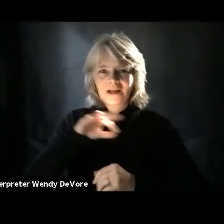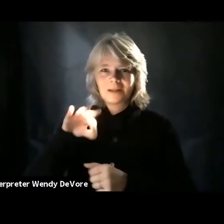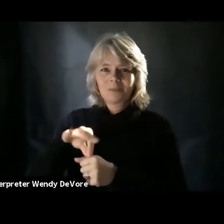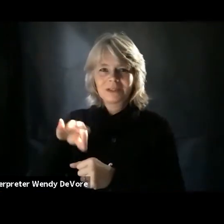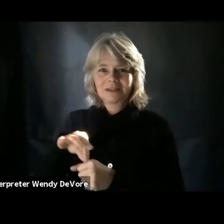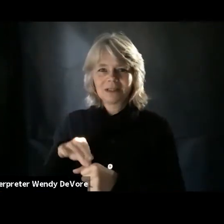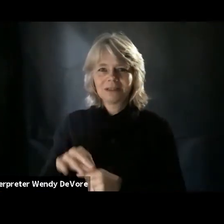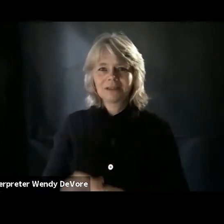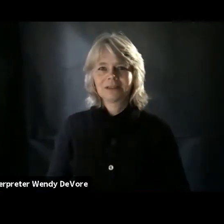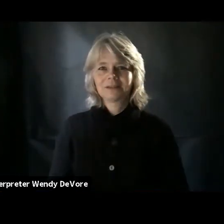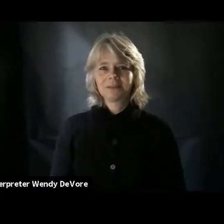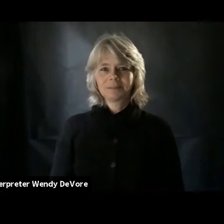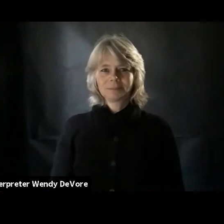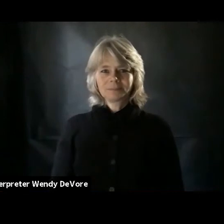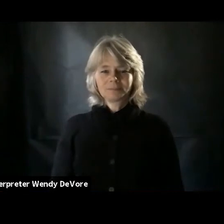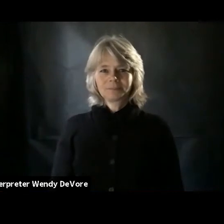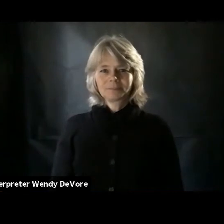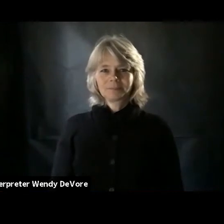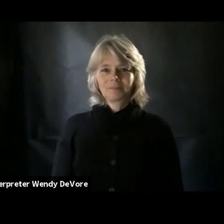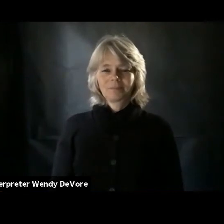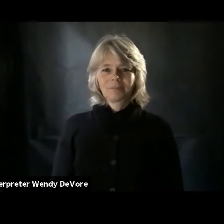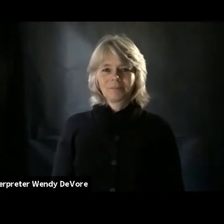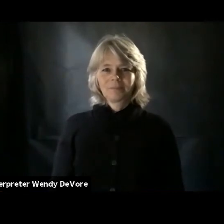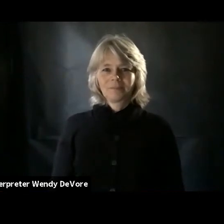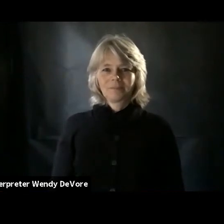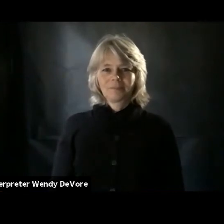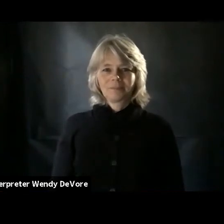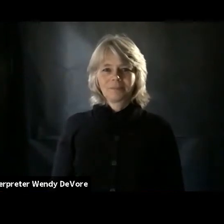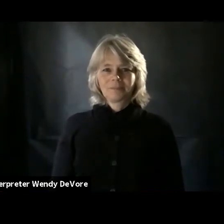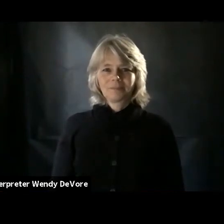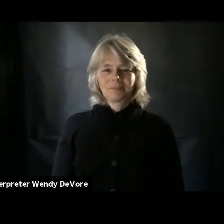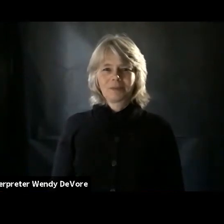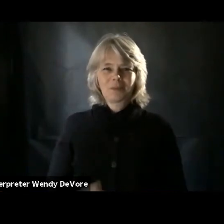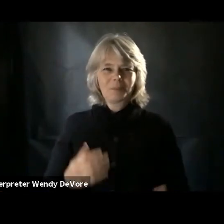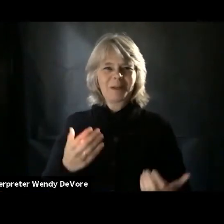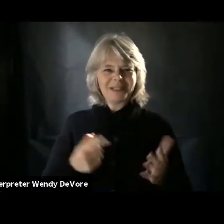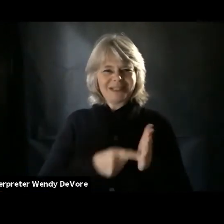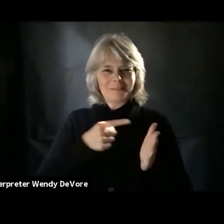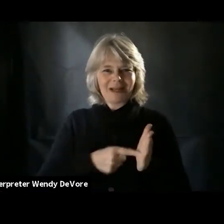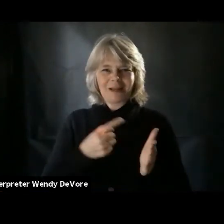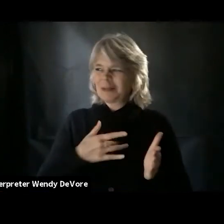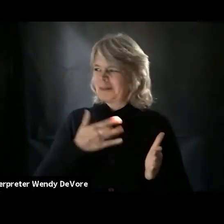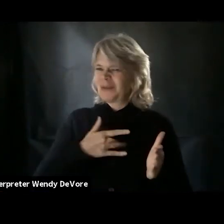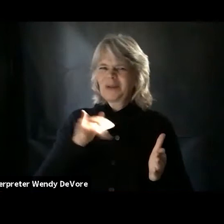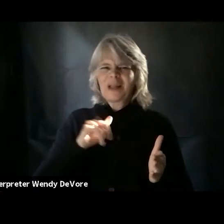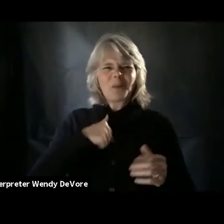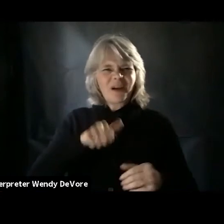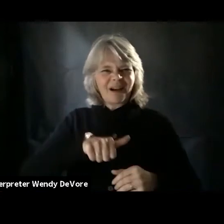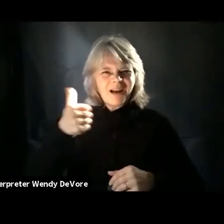It seems to me that we feel like we're living in another country or another